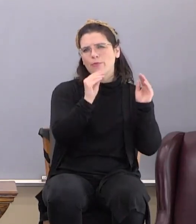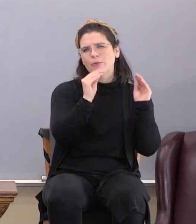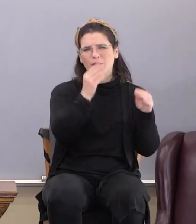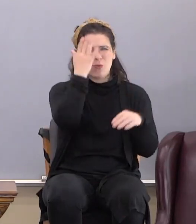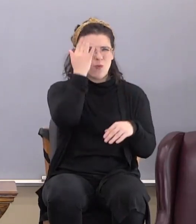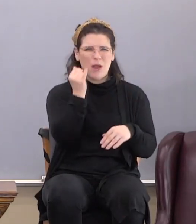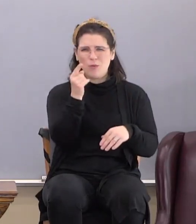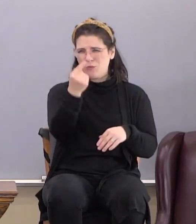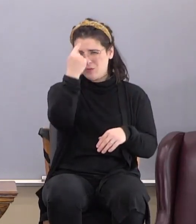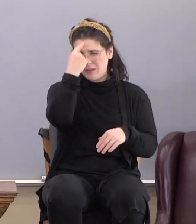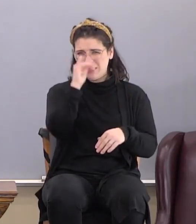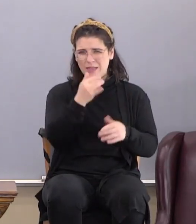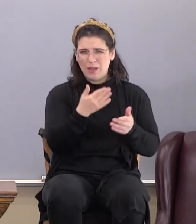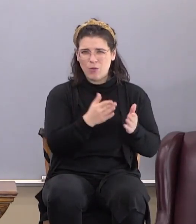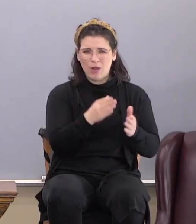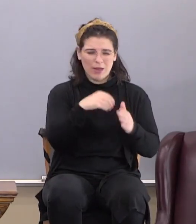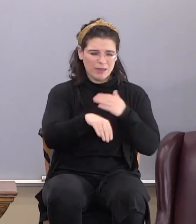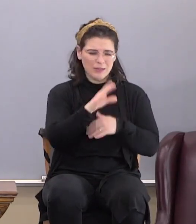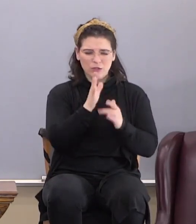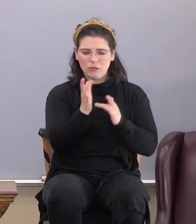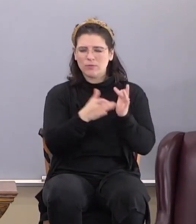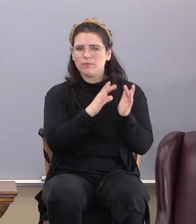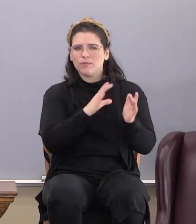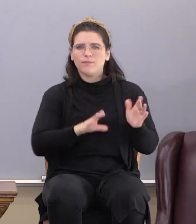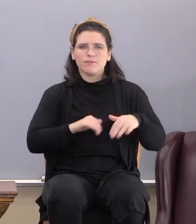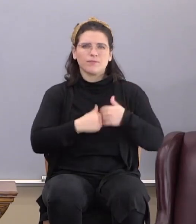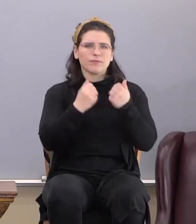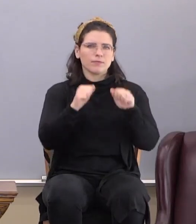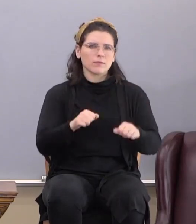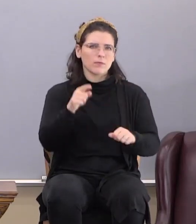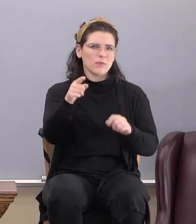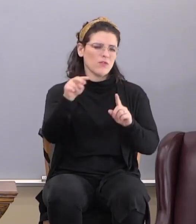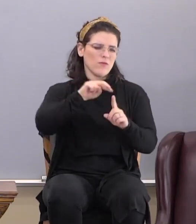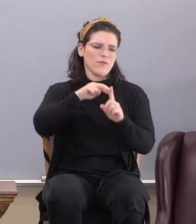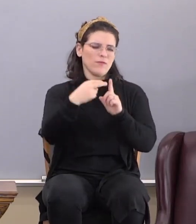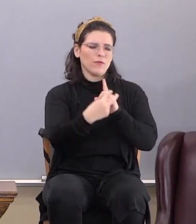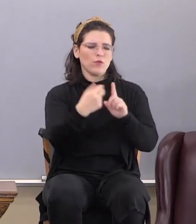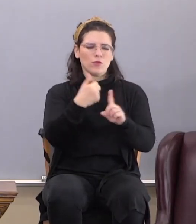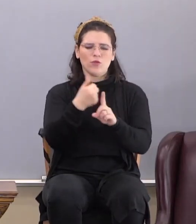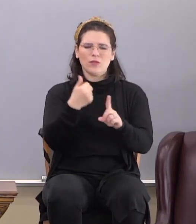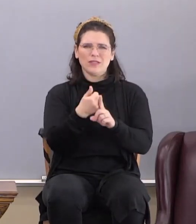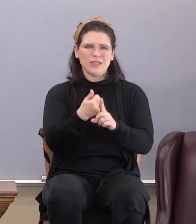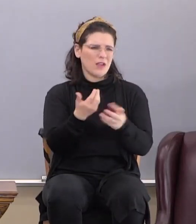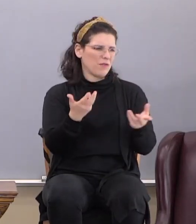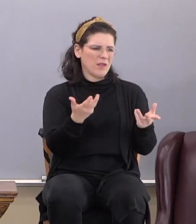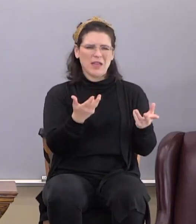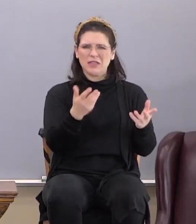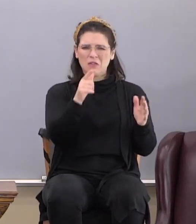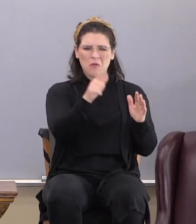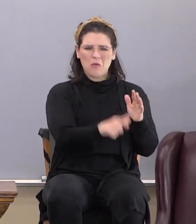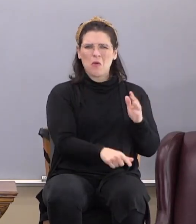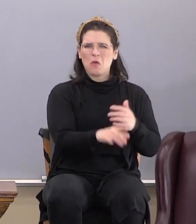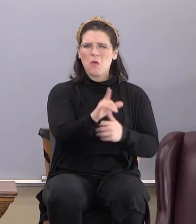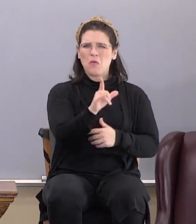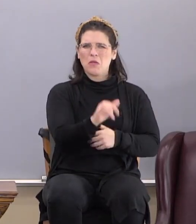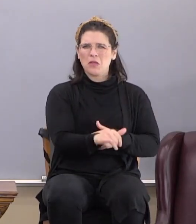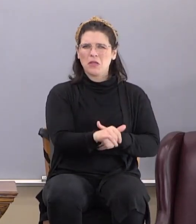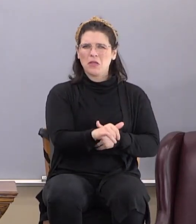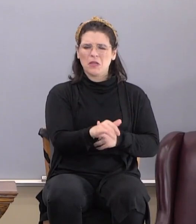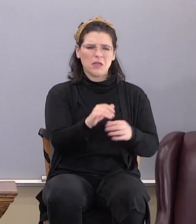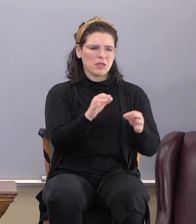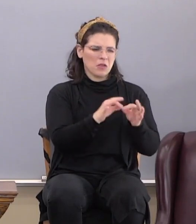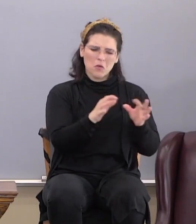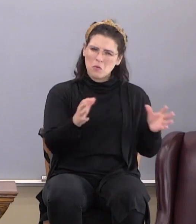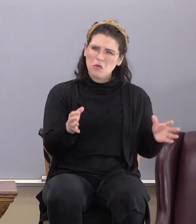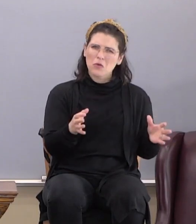way? In Jesus Christ, how can you ever view yourself as lowly and as